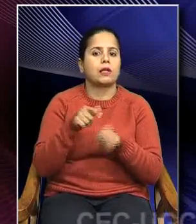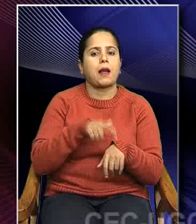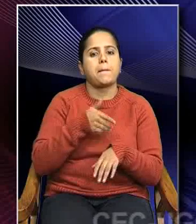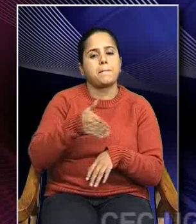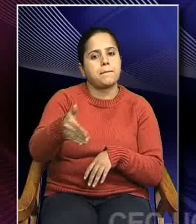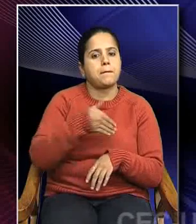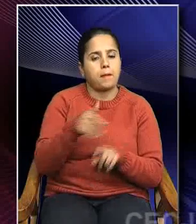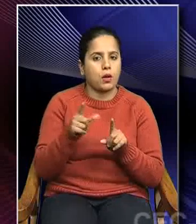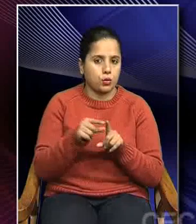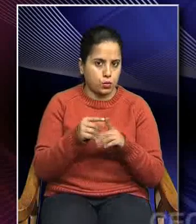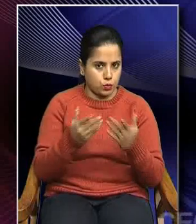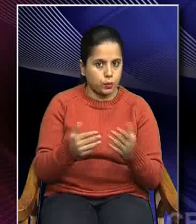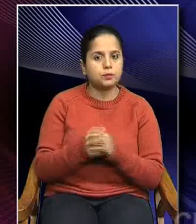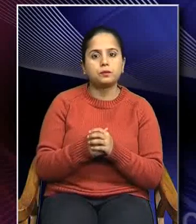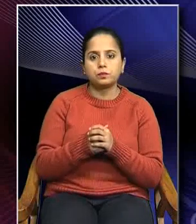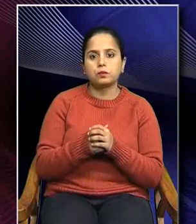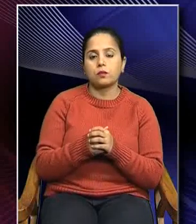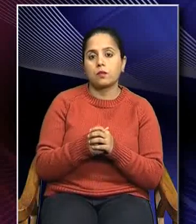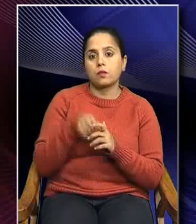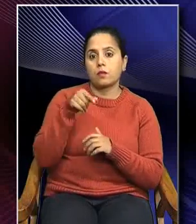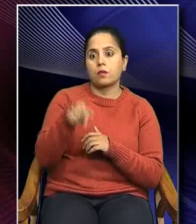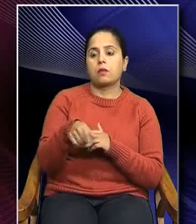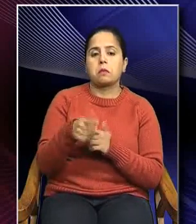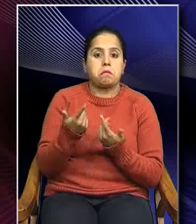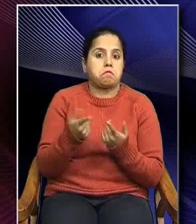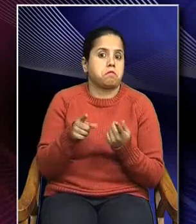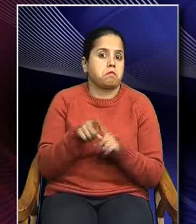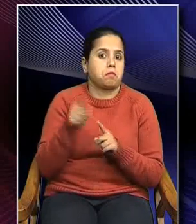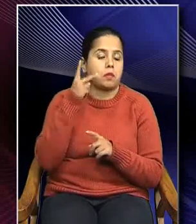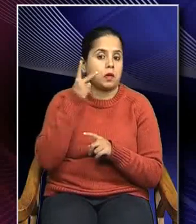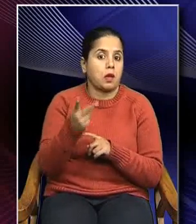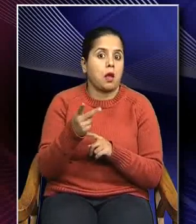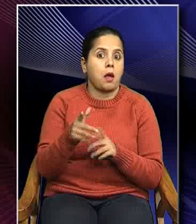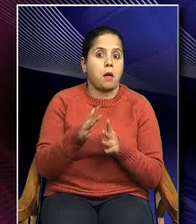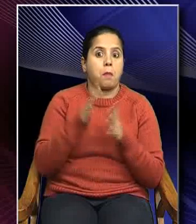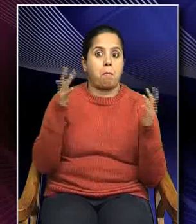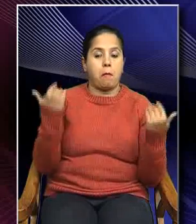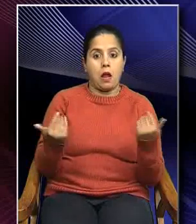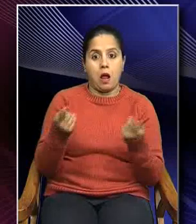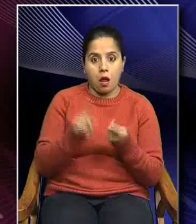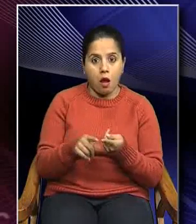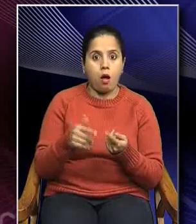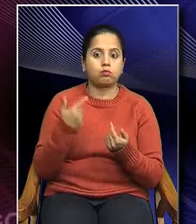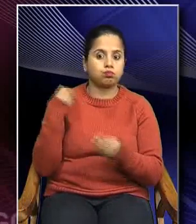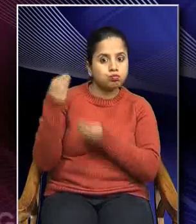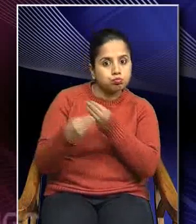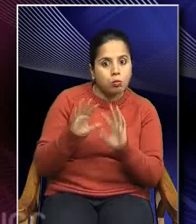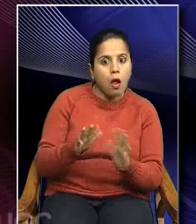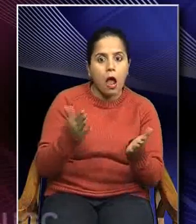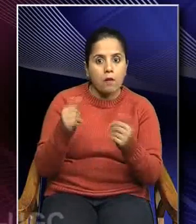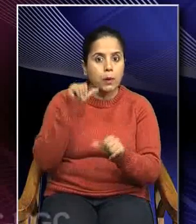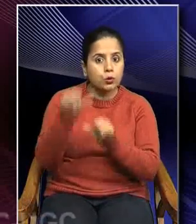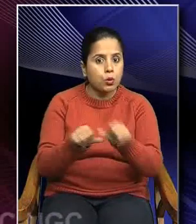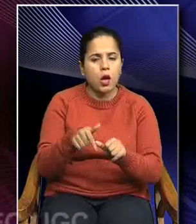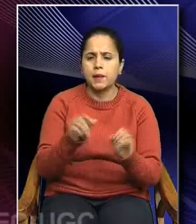time, right? So it's not a very cogent, coherent kind of process